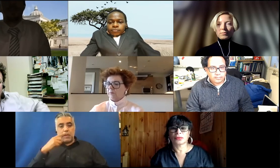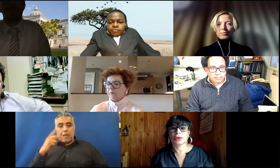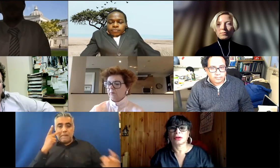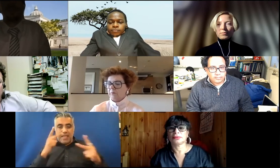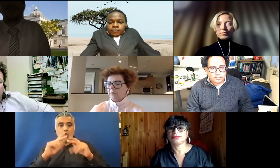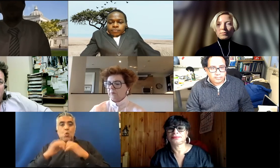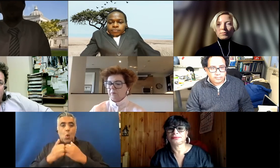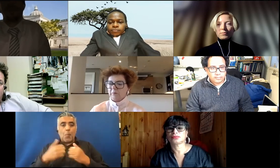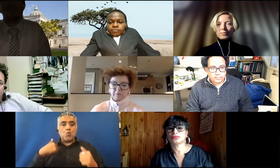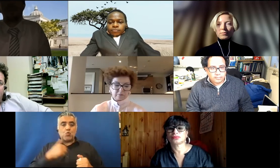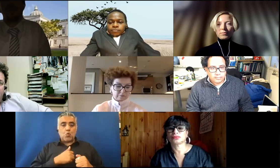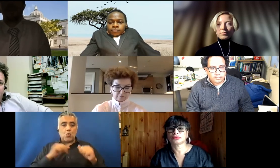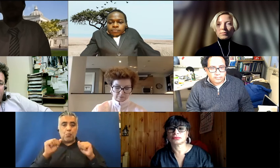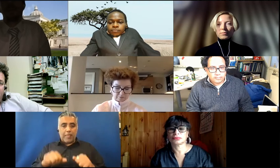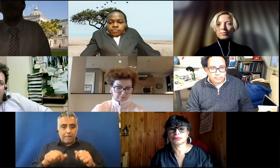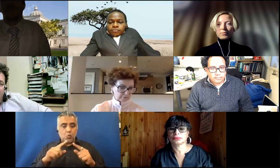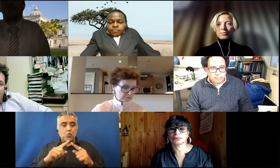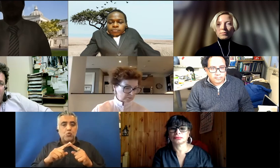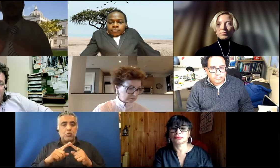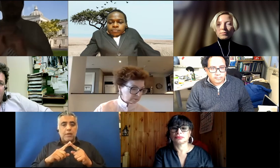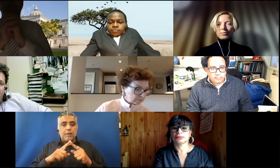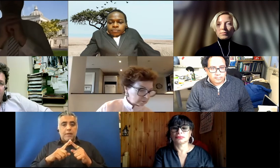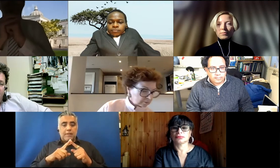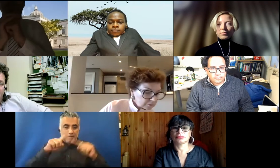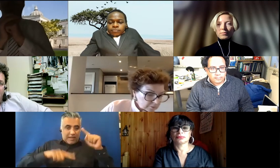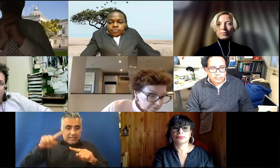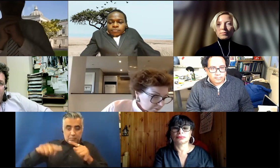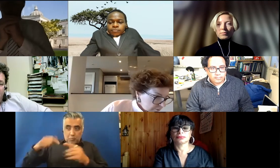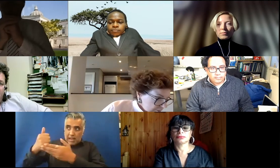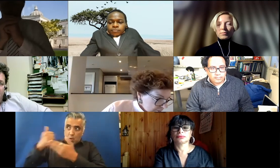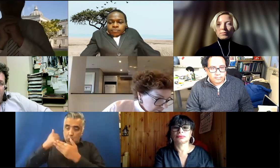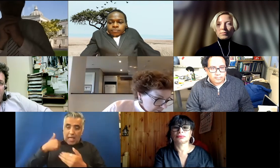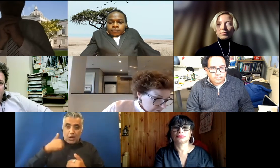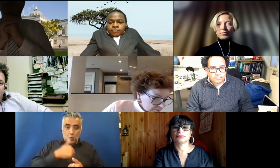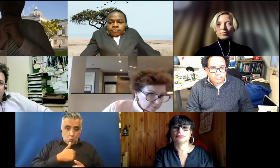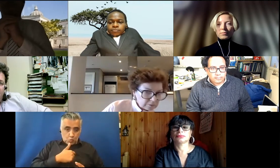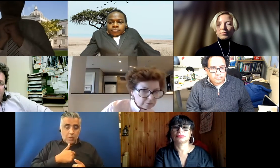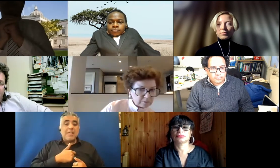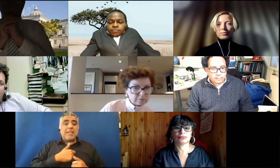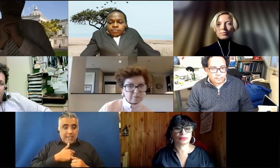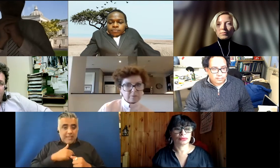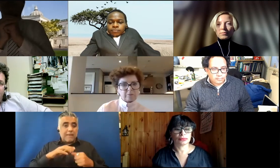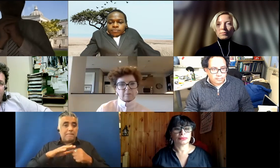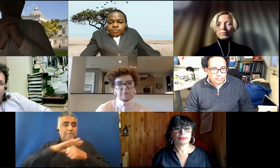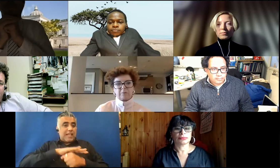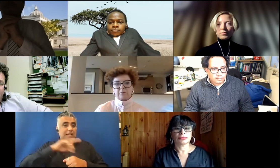how artificial intelligence can help us by covering the needs of the